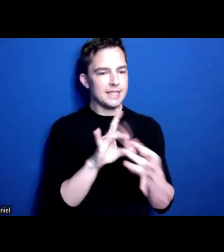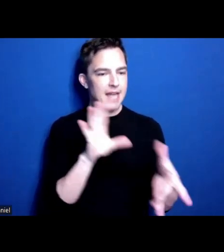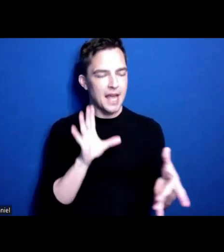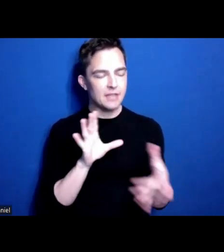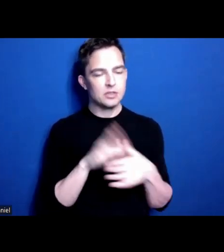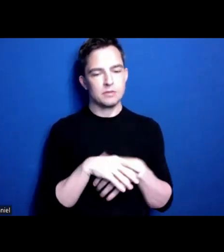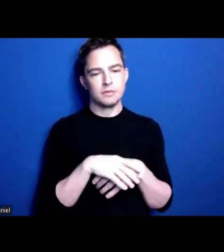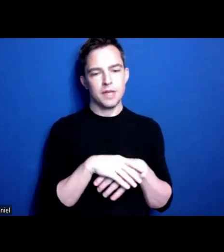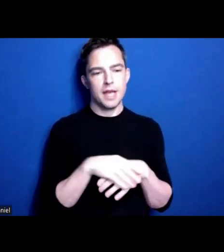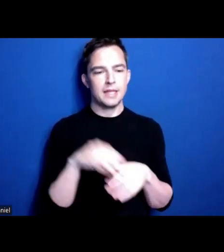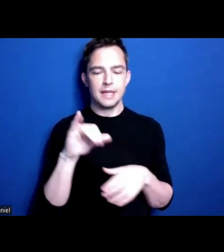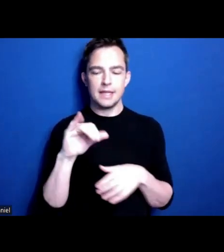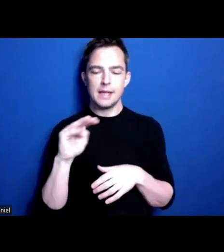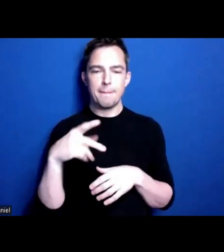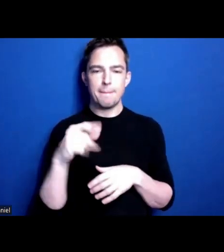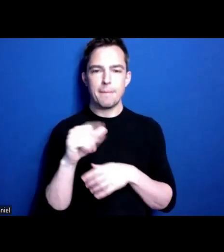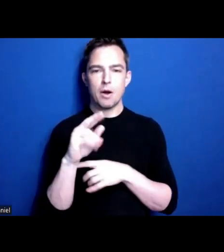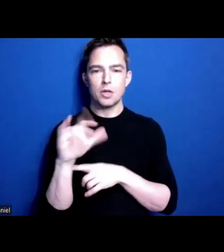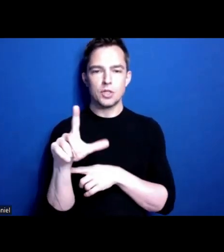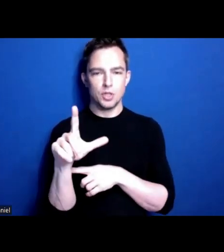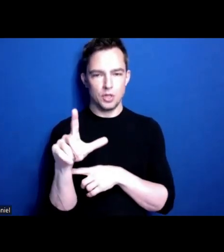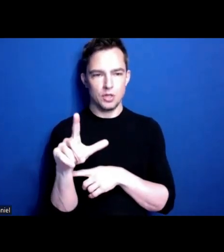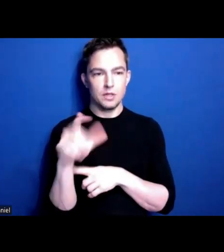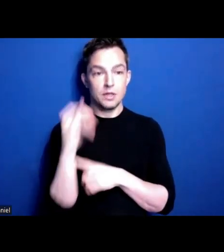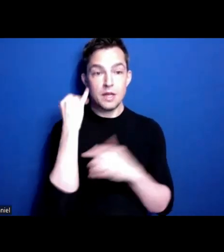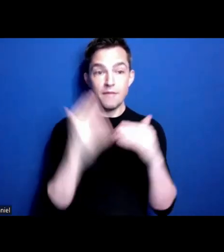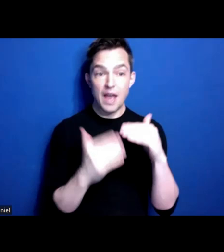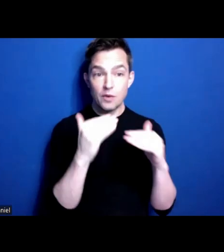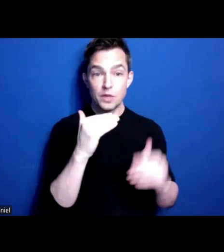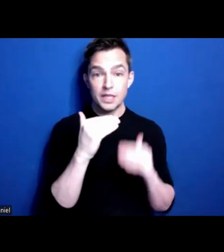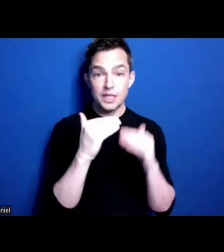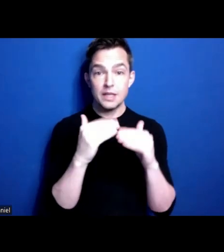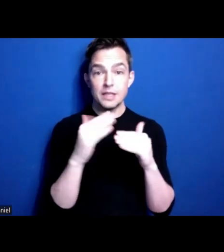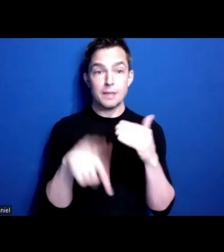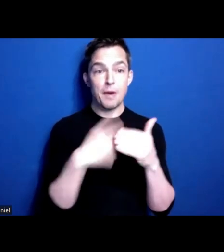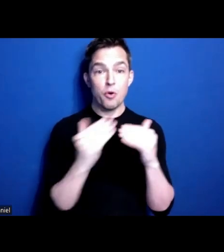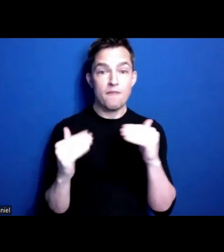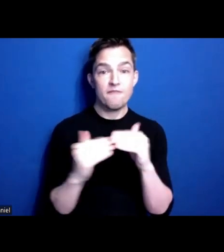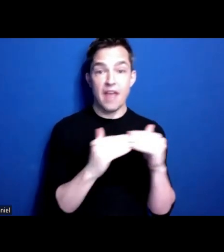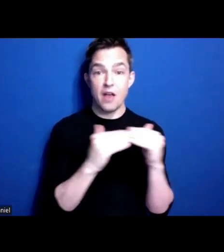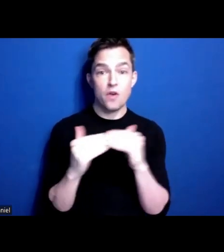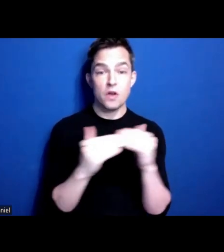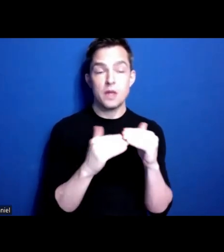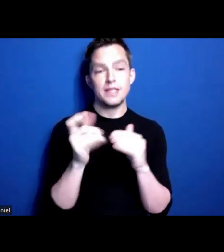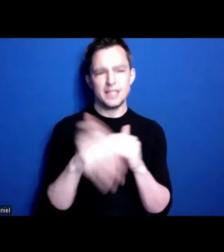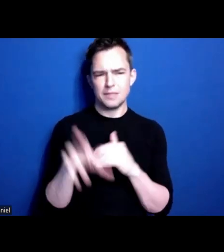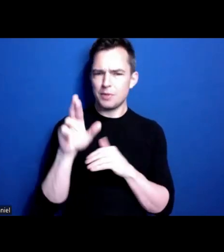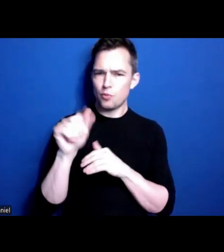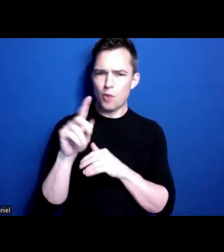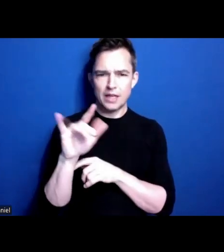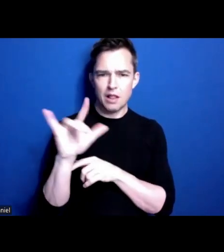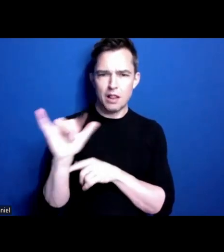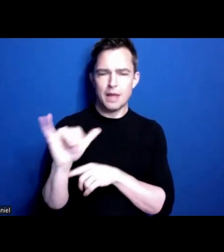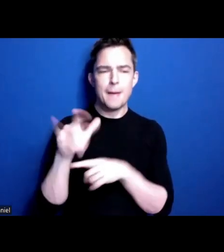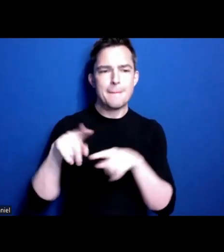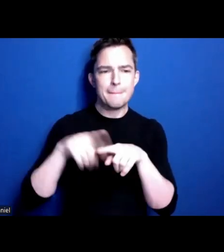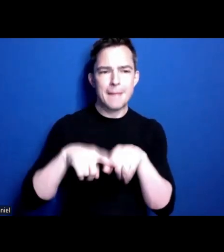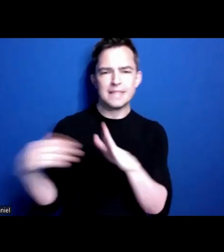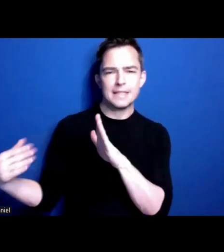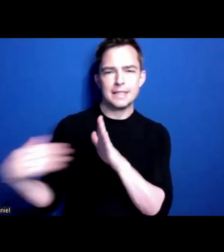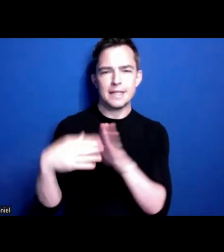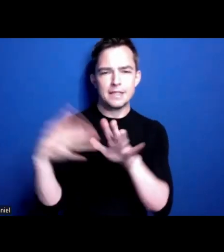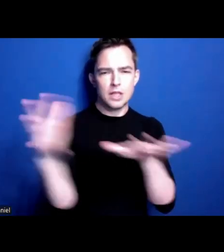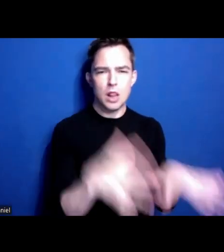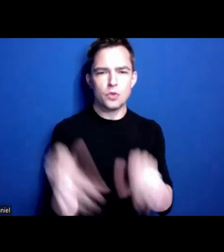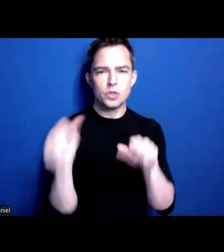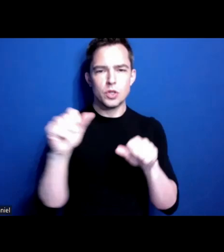and impartial. If equity is about fairness, it must be radically biased against colonialism and